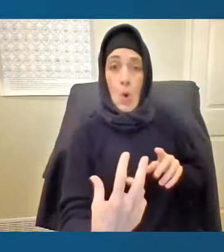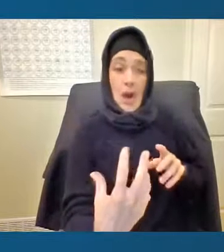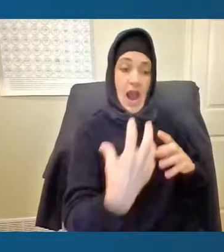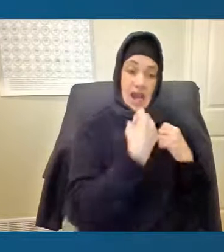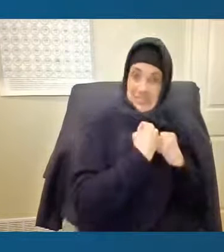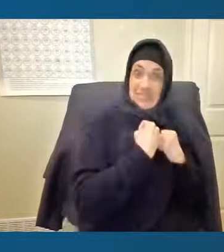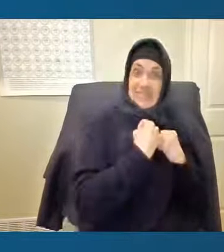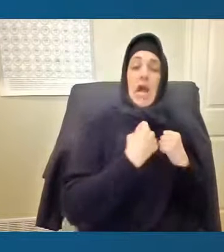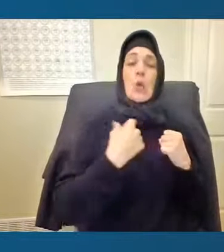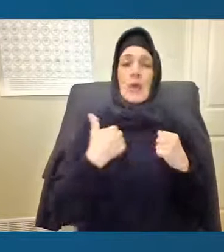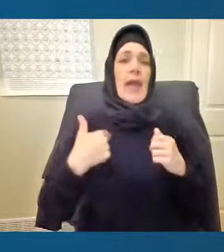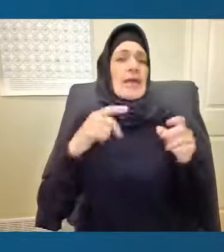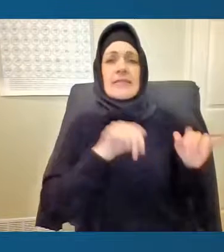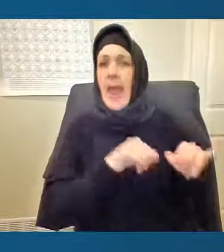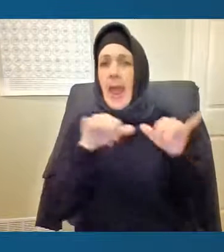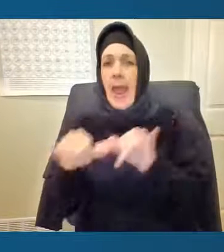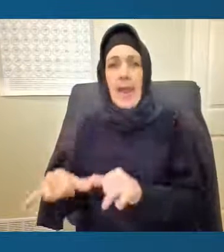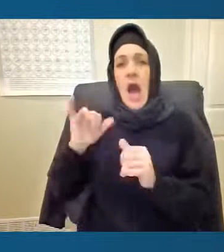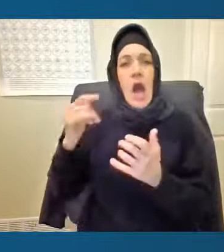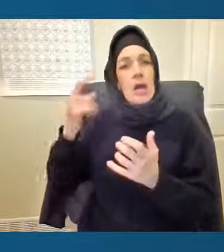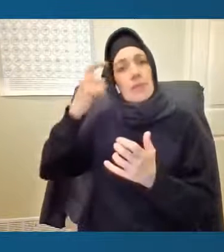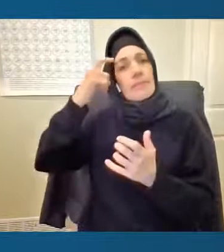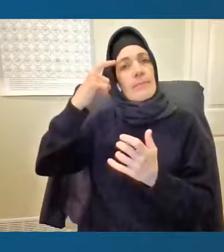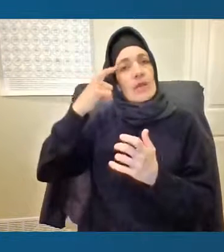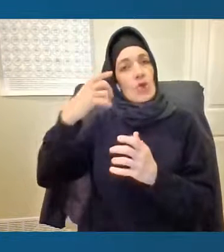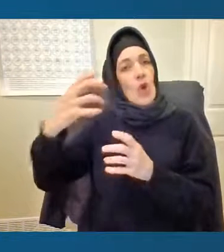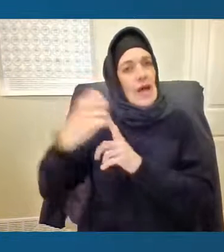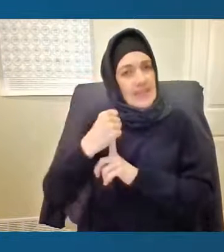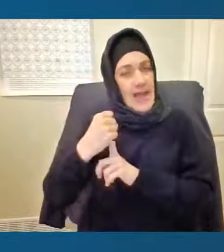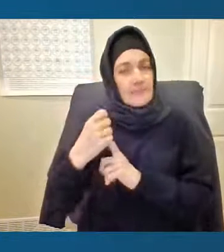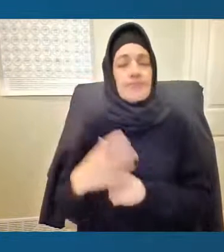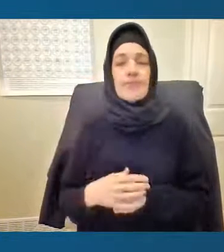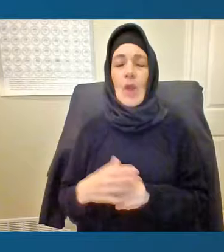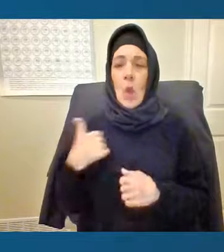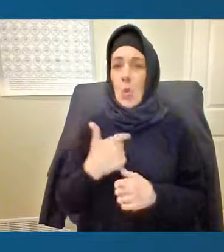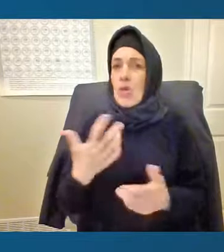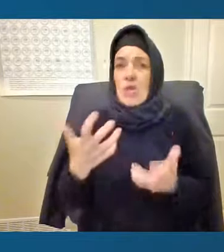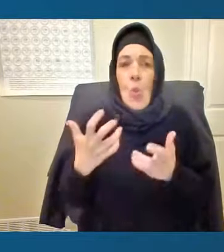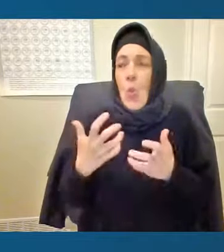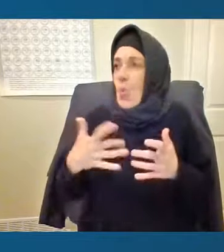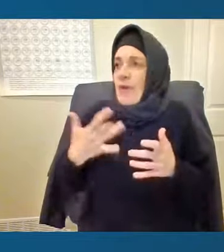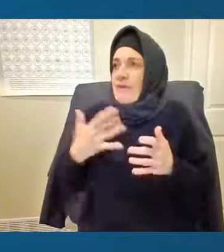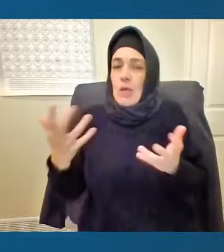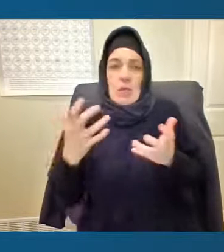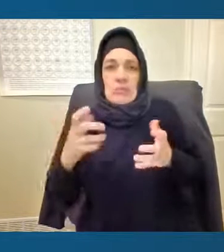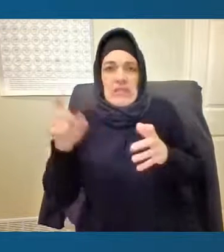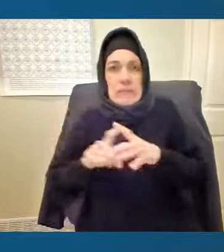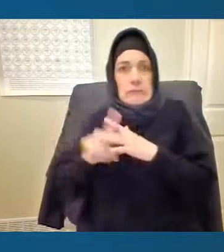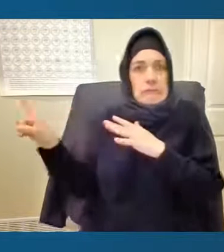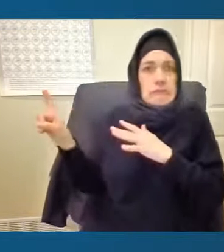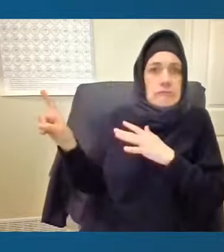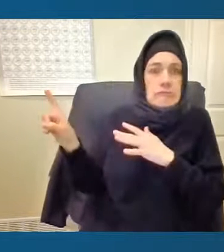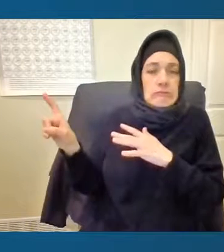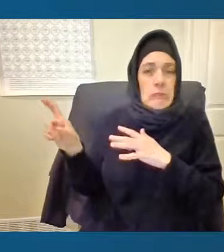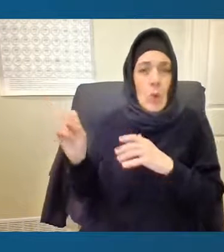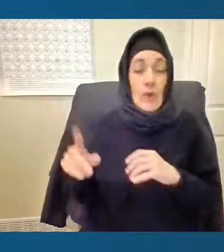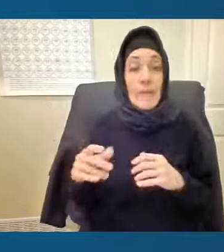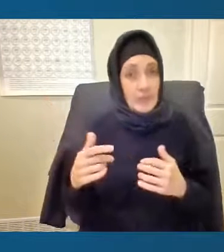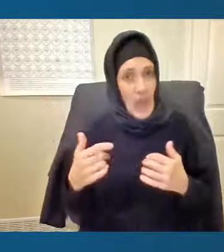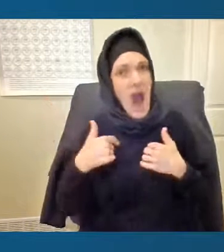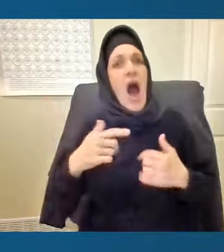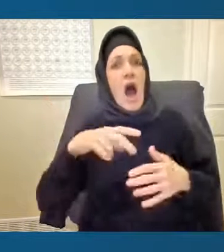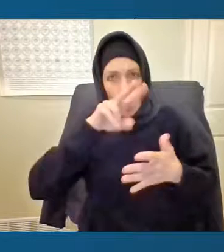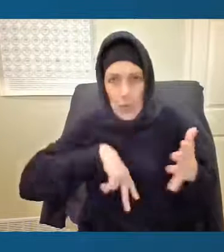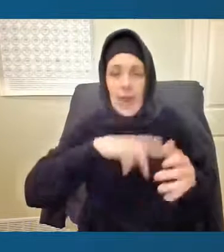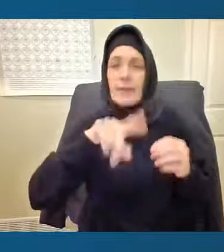we find it uncomfortable. And one study that I was looking at was basically saying that they've done MRI scans